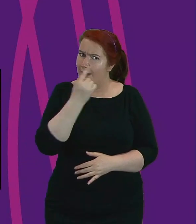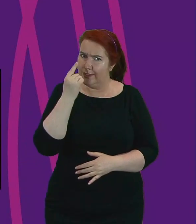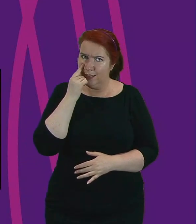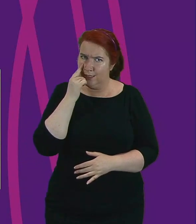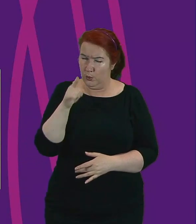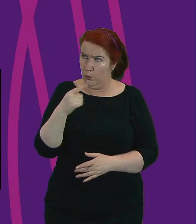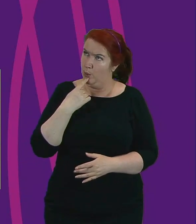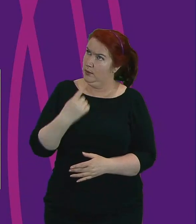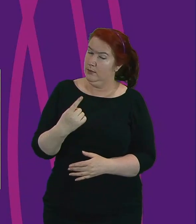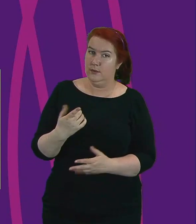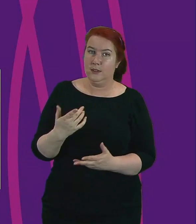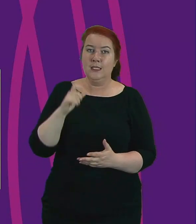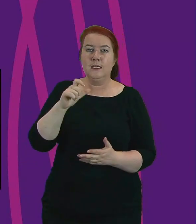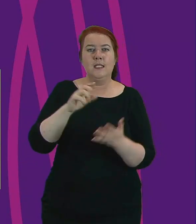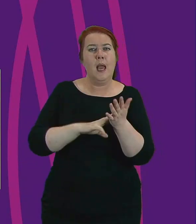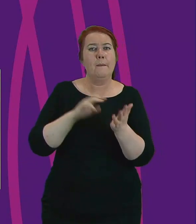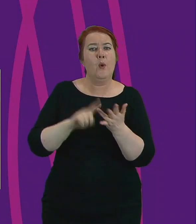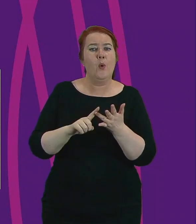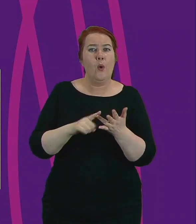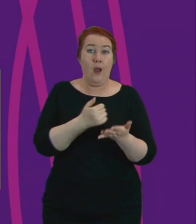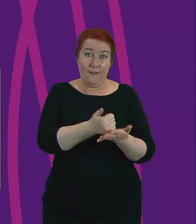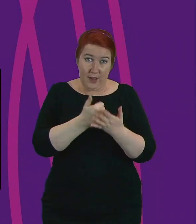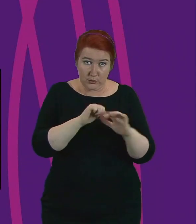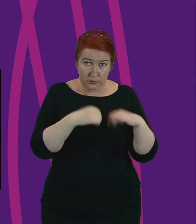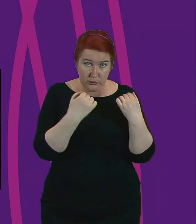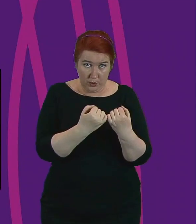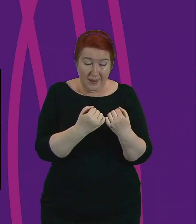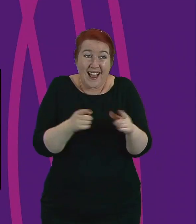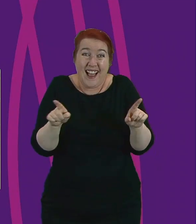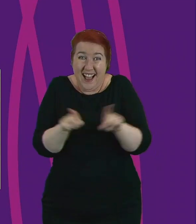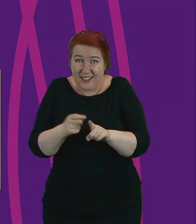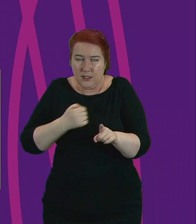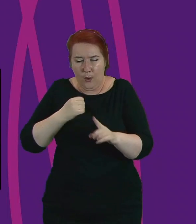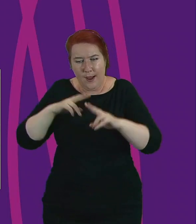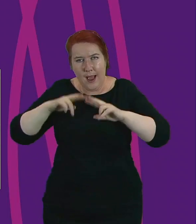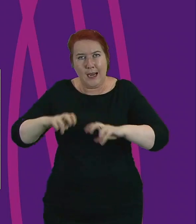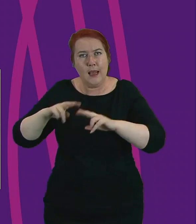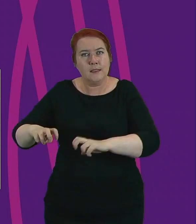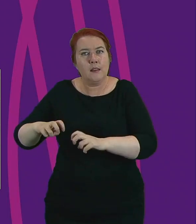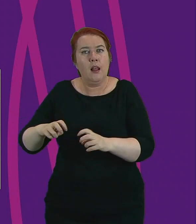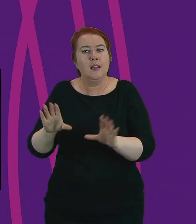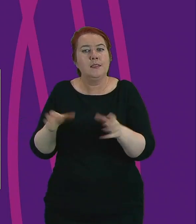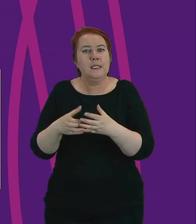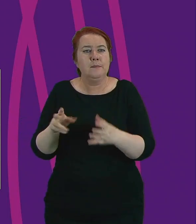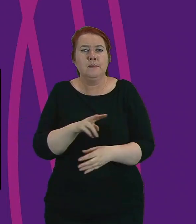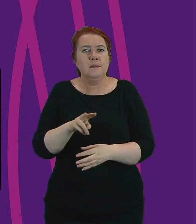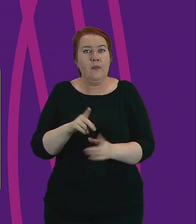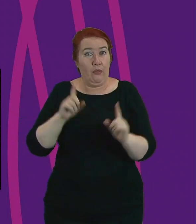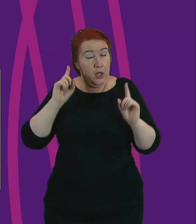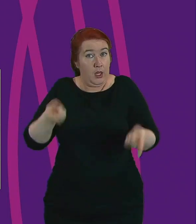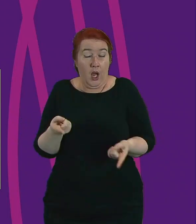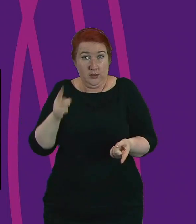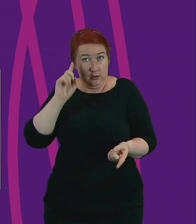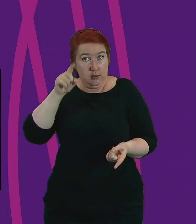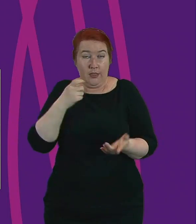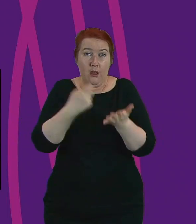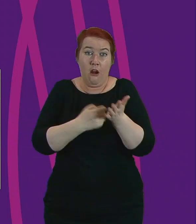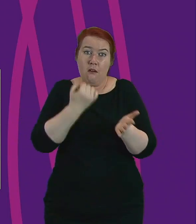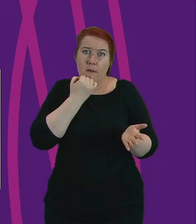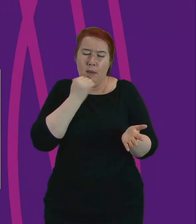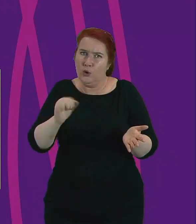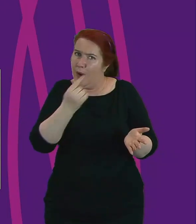assertion that the CMO's advisory group and our analytical teams are not able to estimate the R